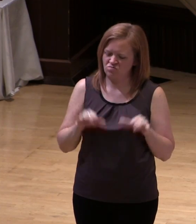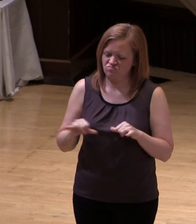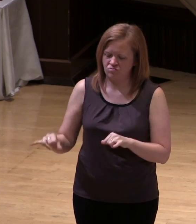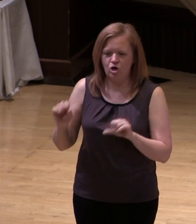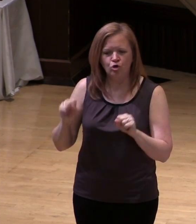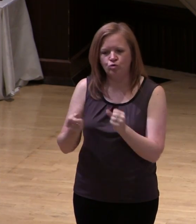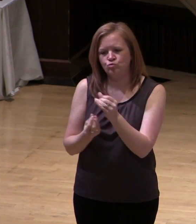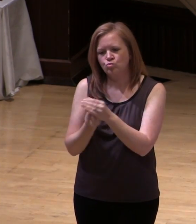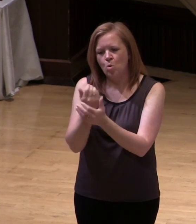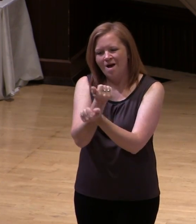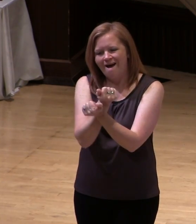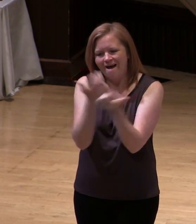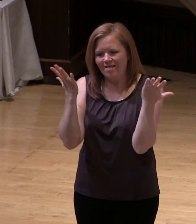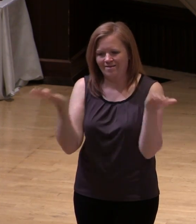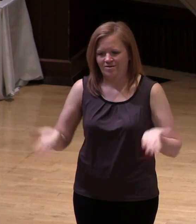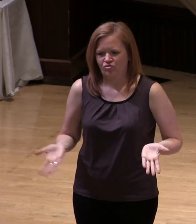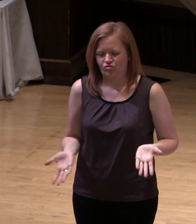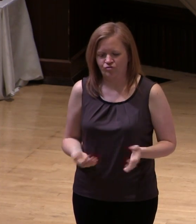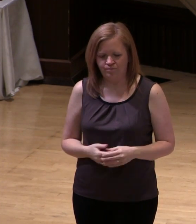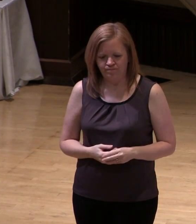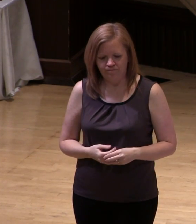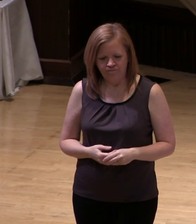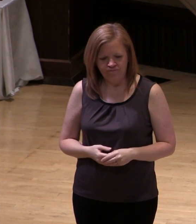could grow anything here."